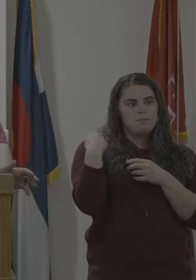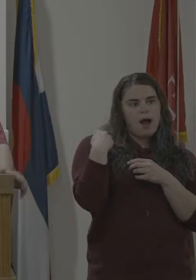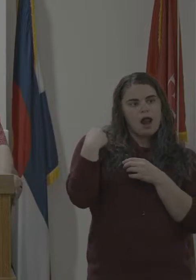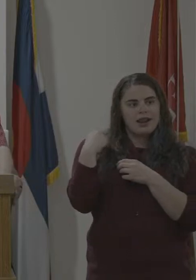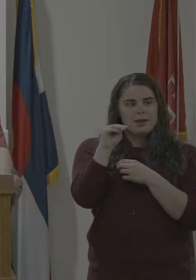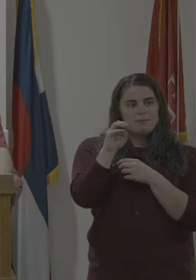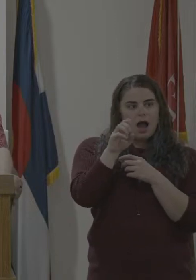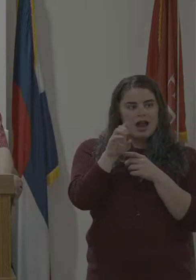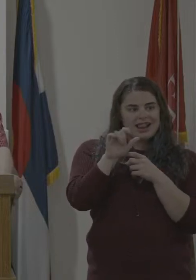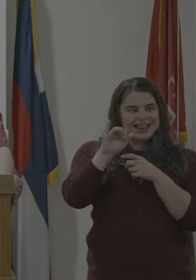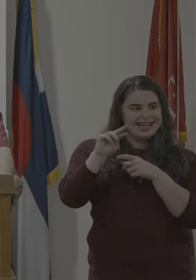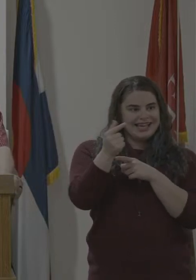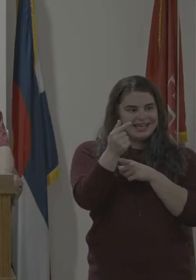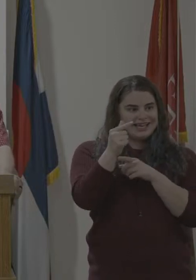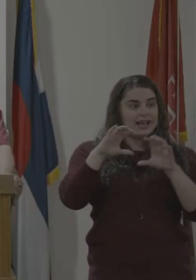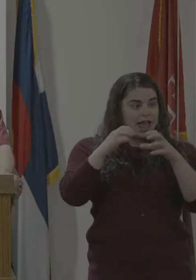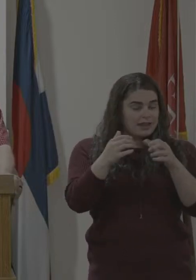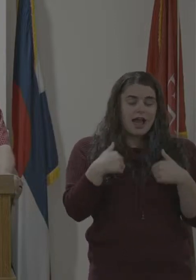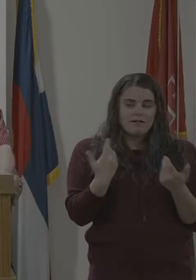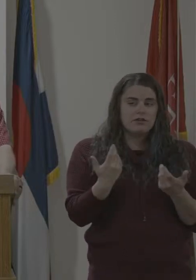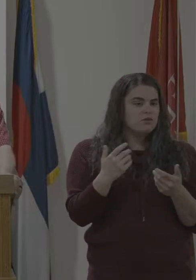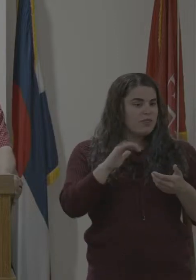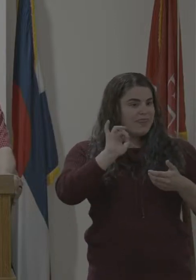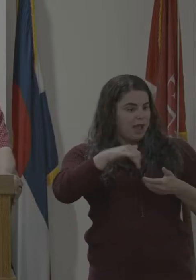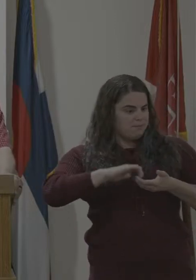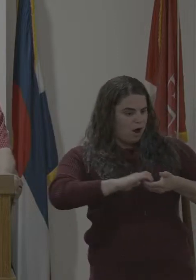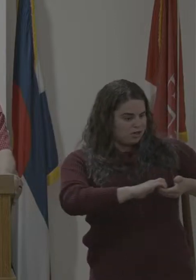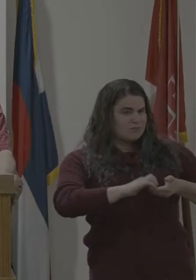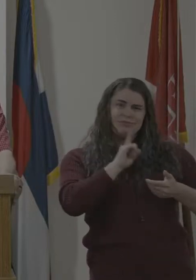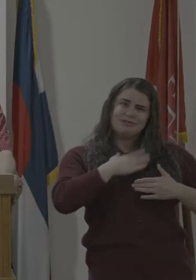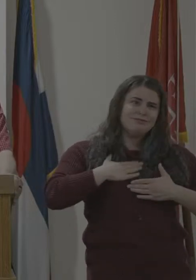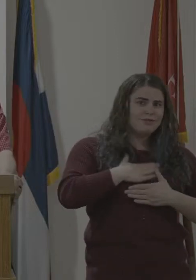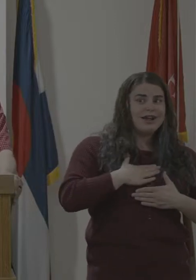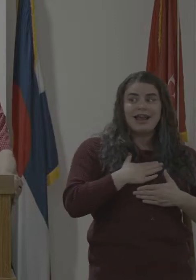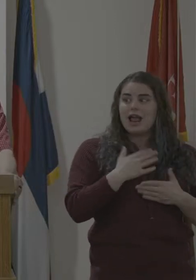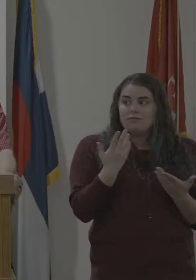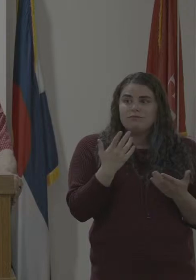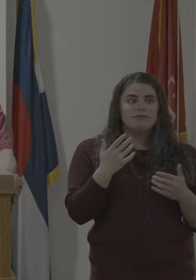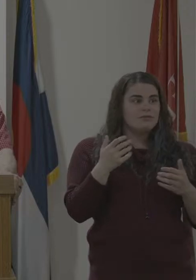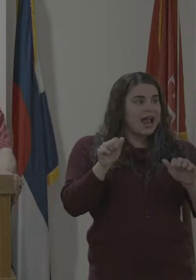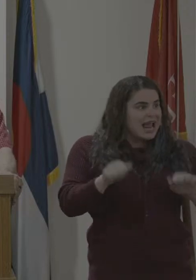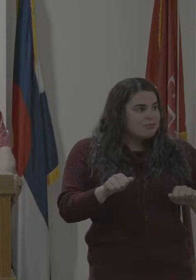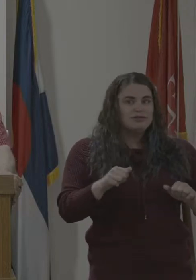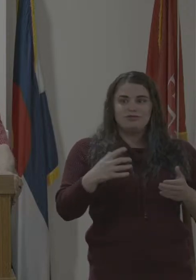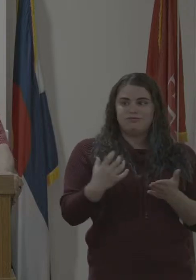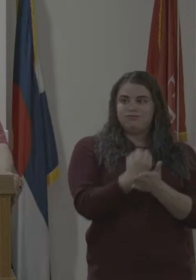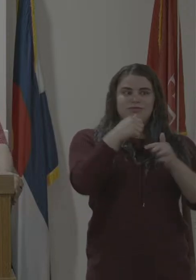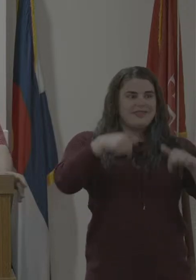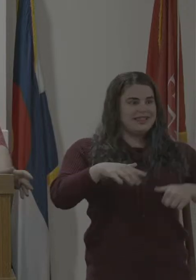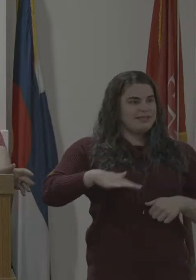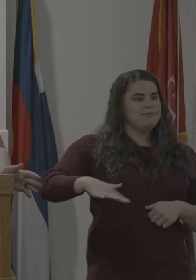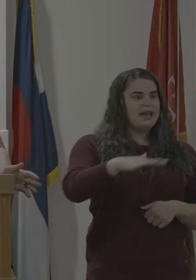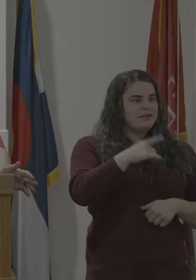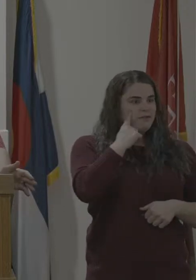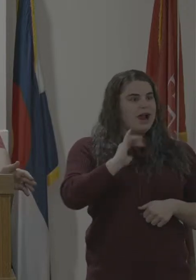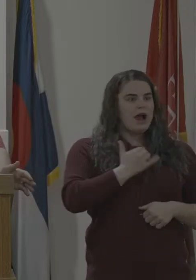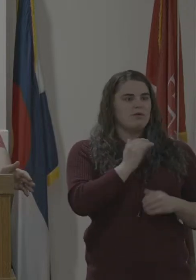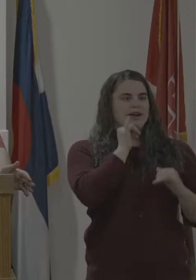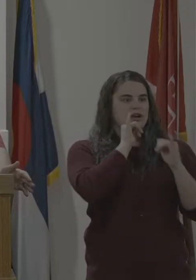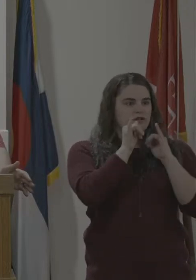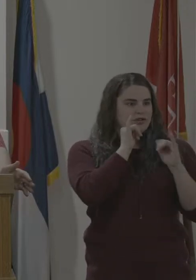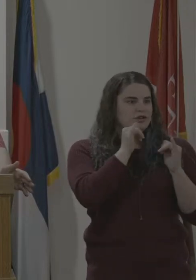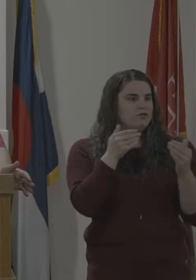just enjoyed the partnership that we have, and that we're able to use this space for our industry interviews coming up on Tuesday